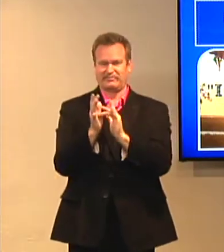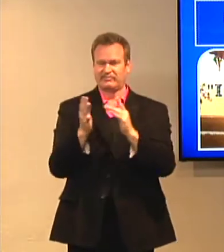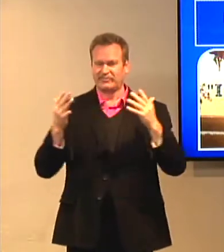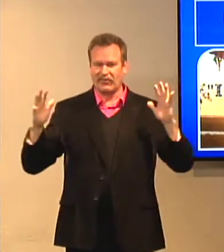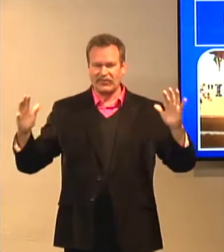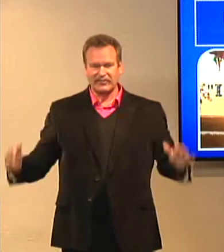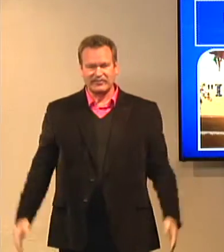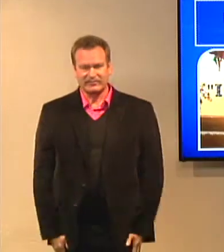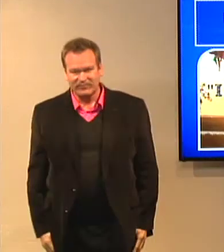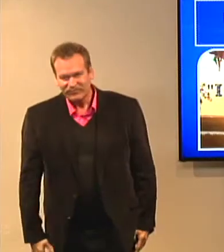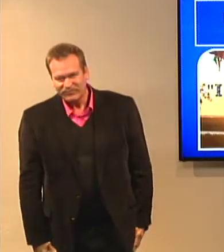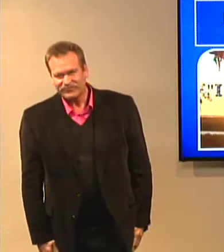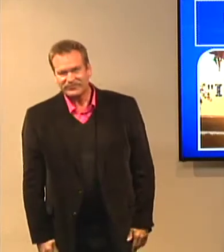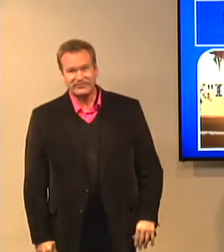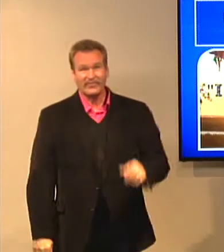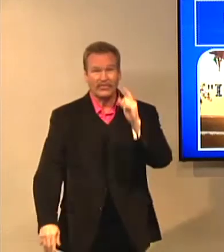to finish and be with Jesus Christ.